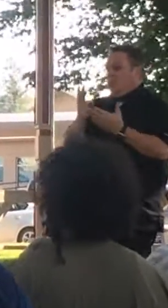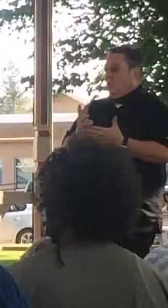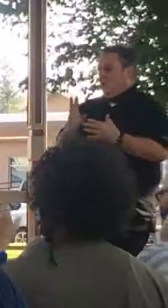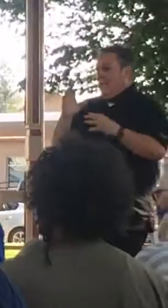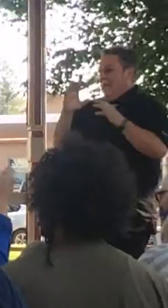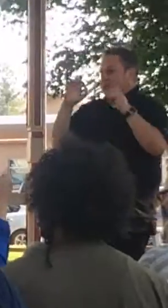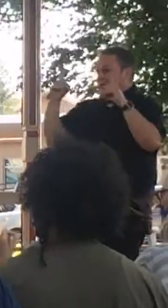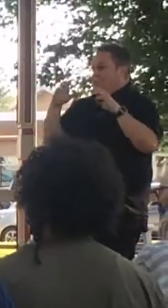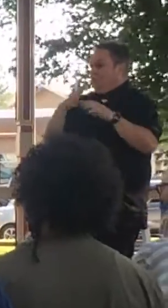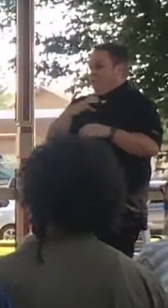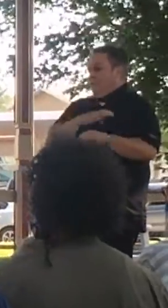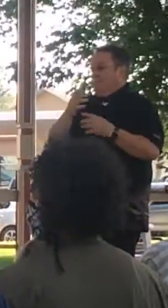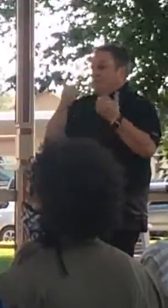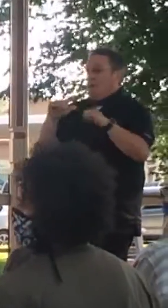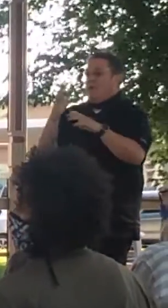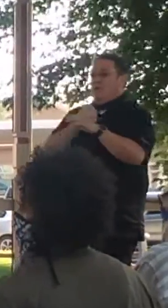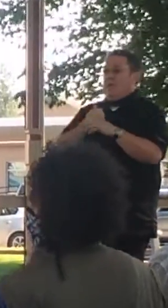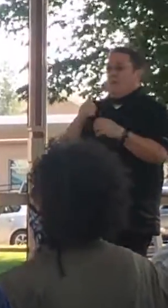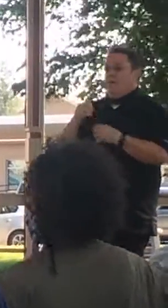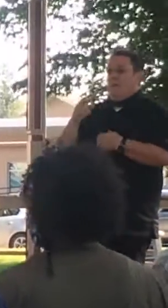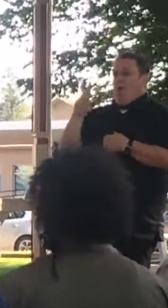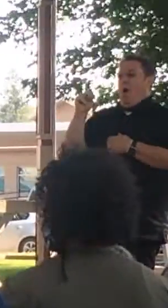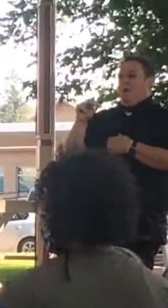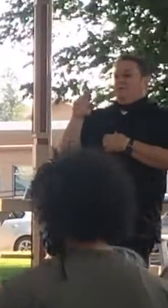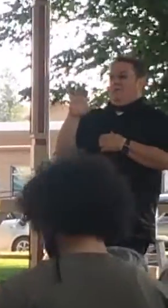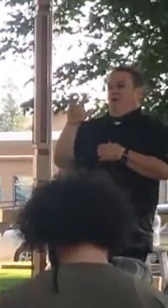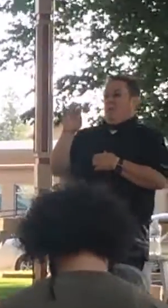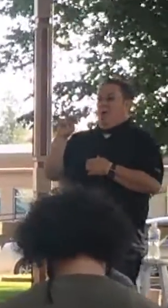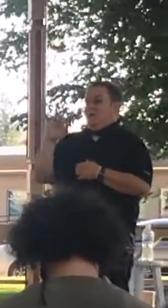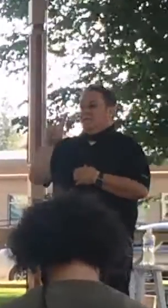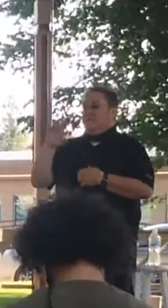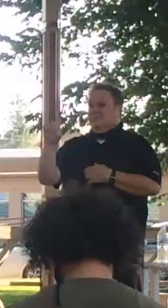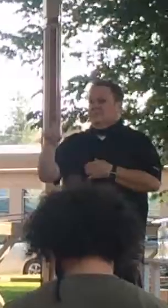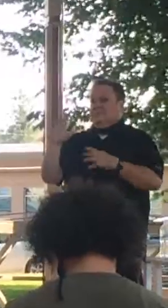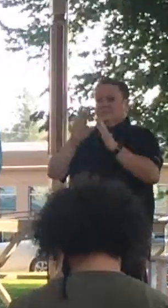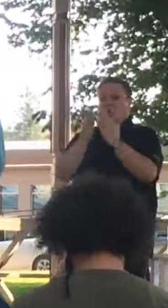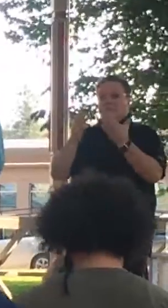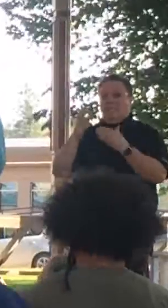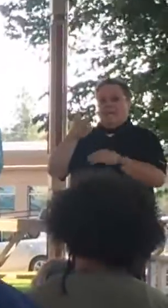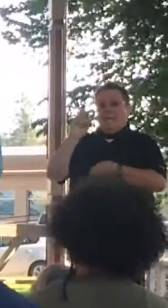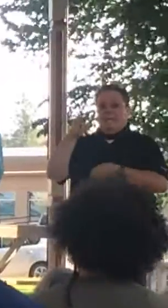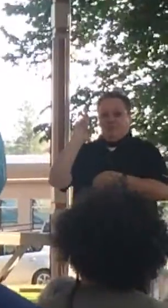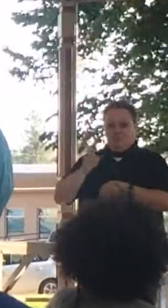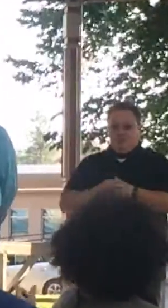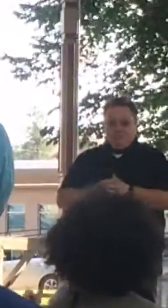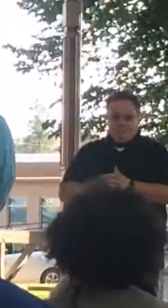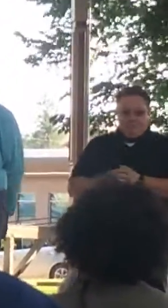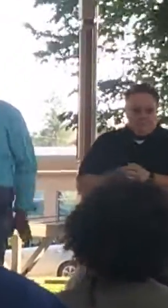Education Committee, and I'm trying to get uncolonized textbooks at Highlands University.